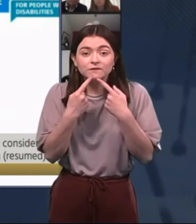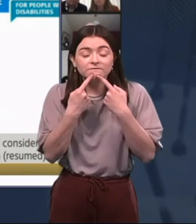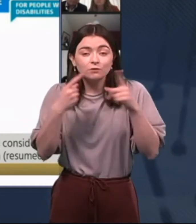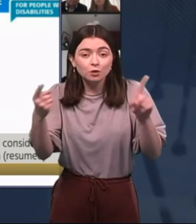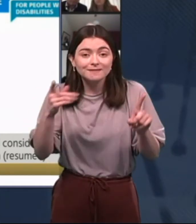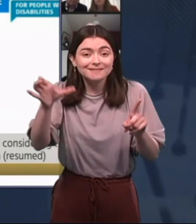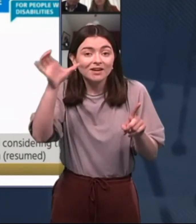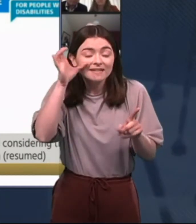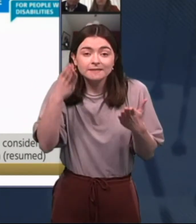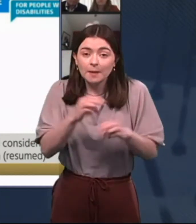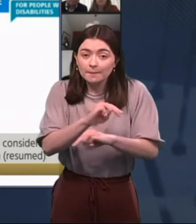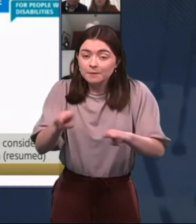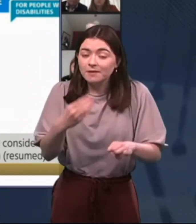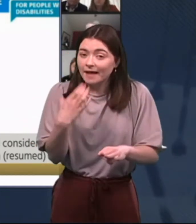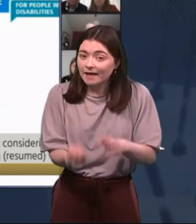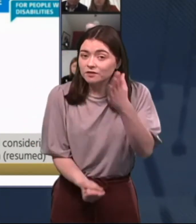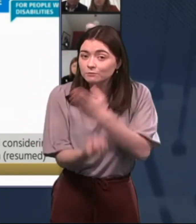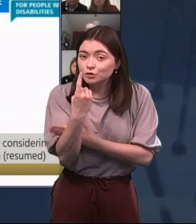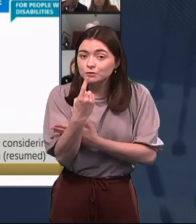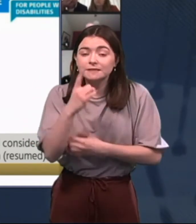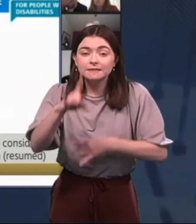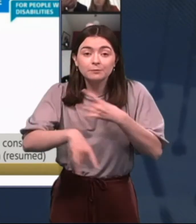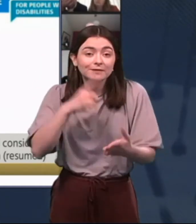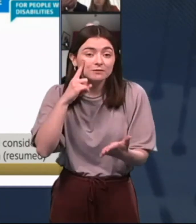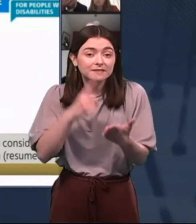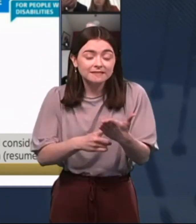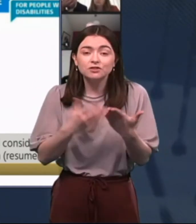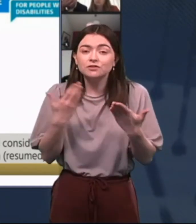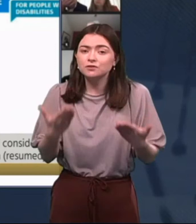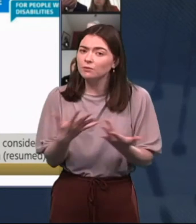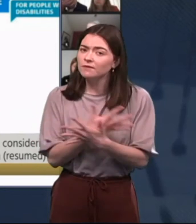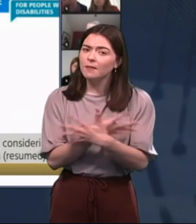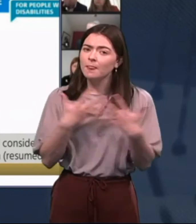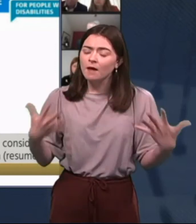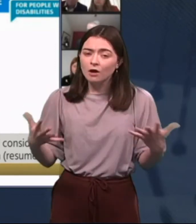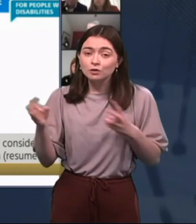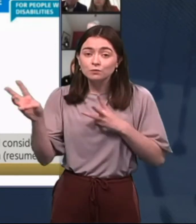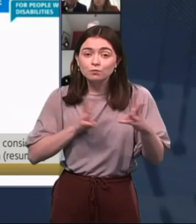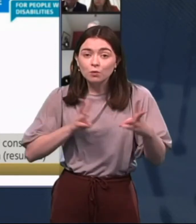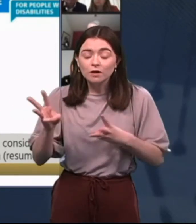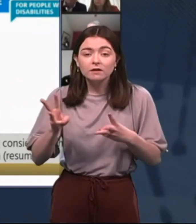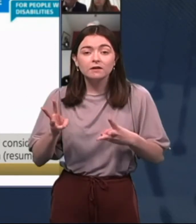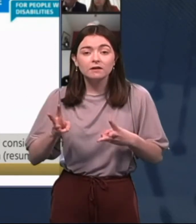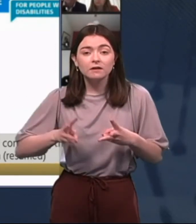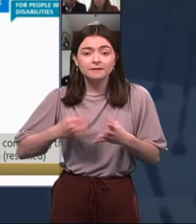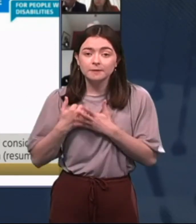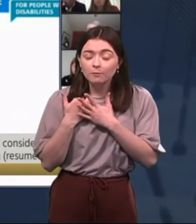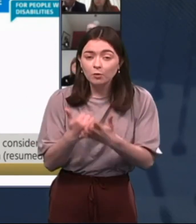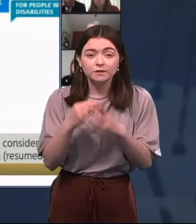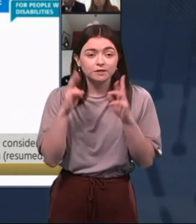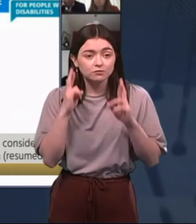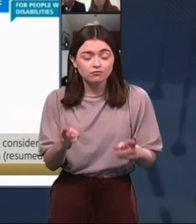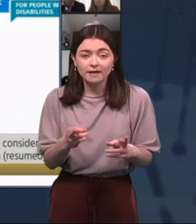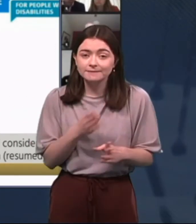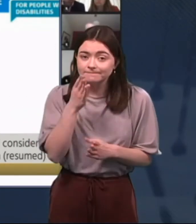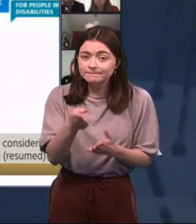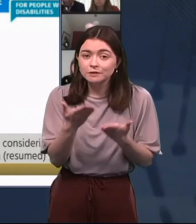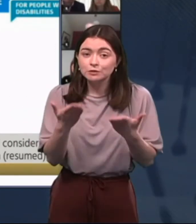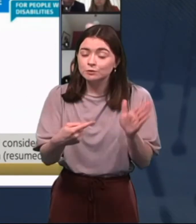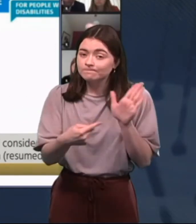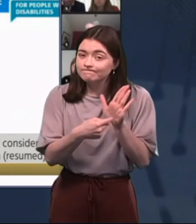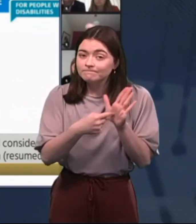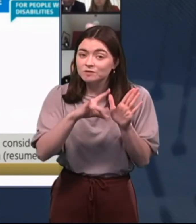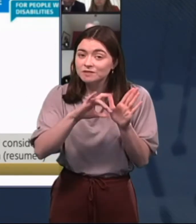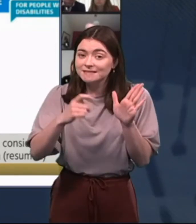People have the opportunity to make those decisions for themselves. So we do a huge amount of work in upholding rights, in pointing to the HSE's consent